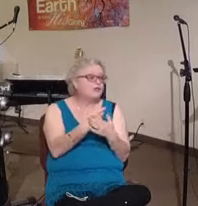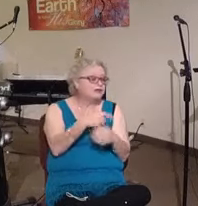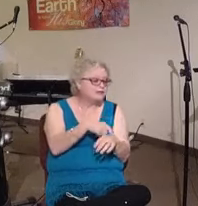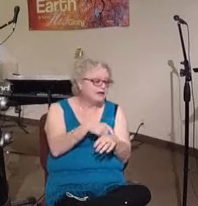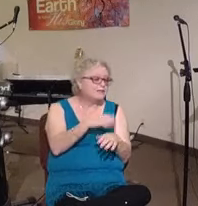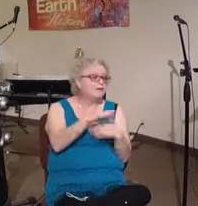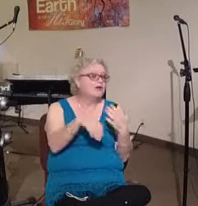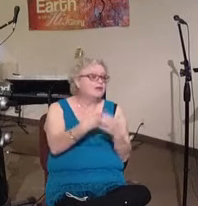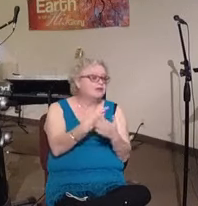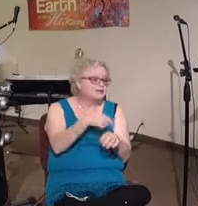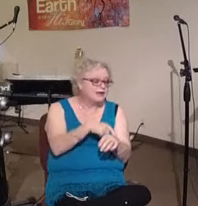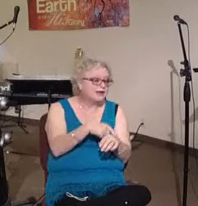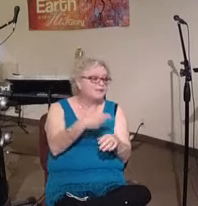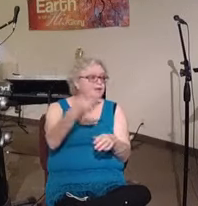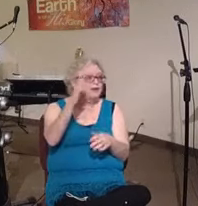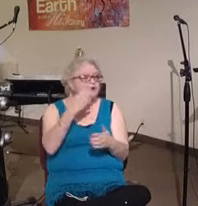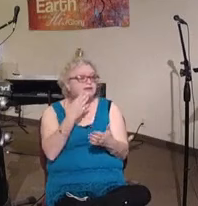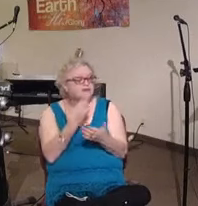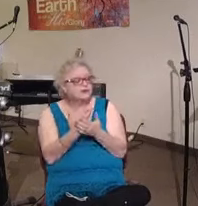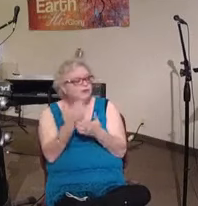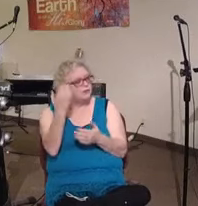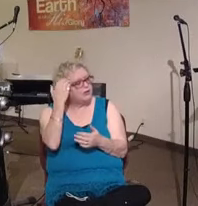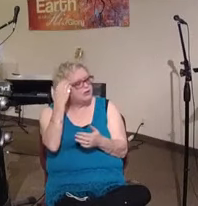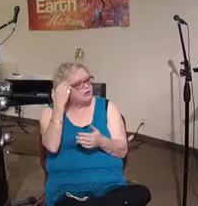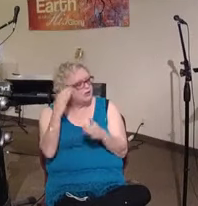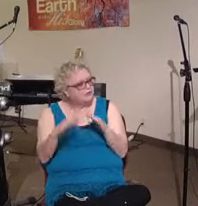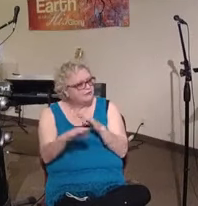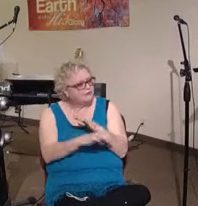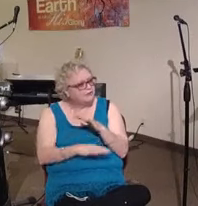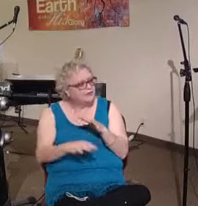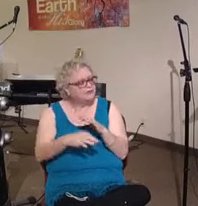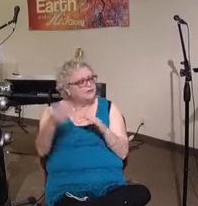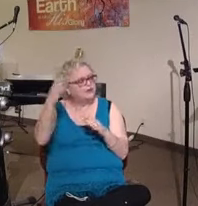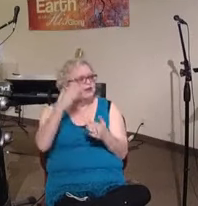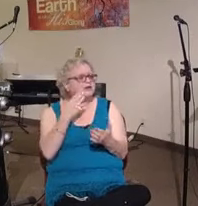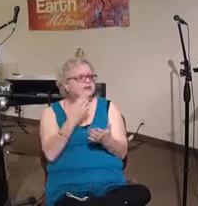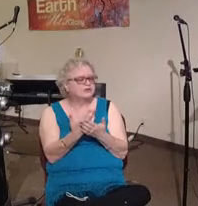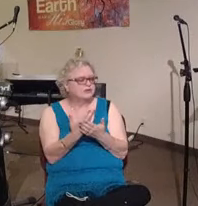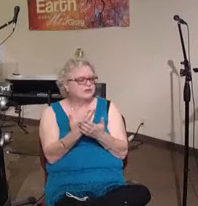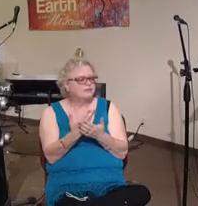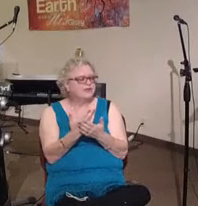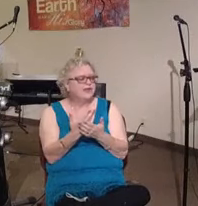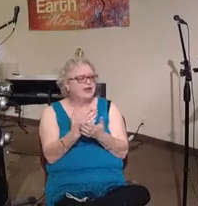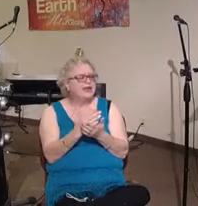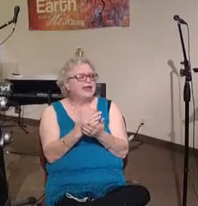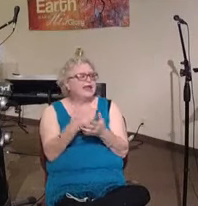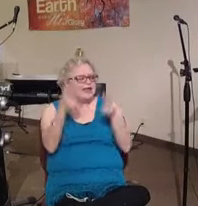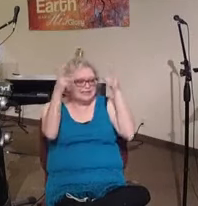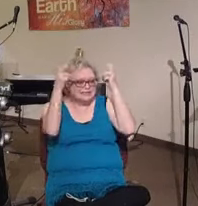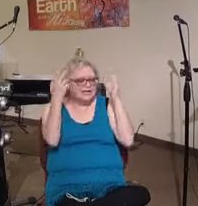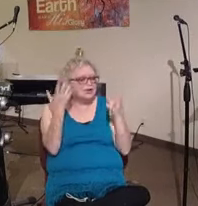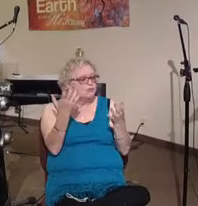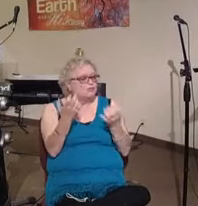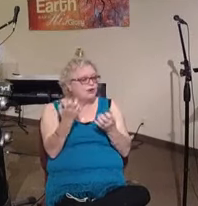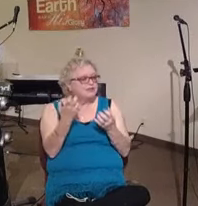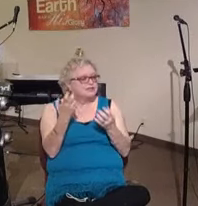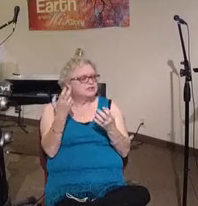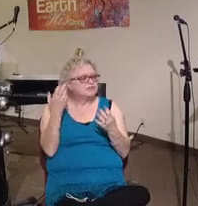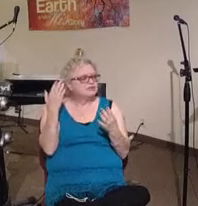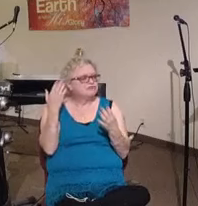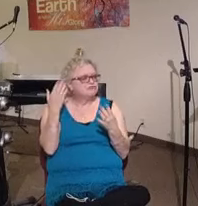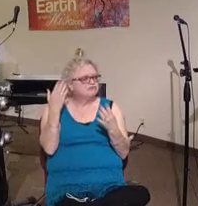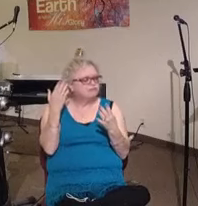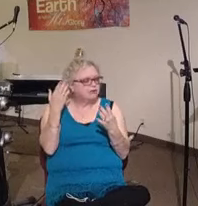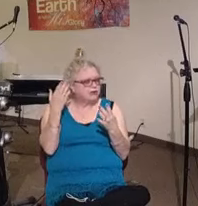All the time. God is good. So we know the foundation that God is good. And Satan wants to attack that,